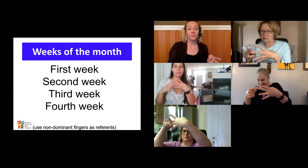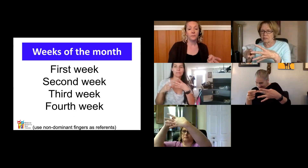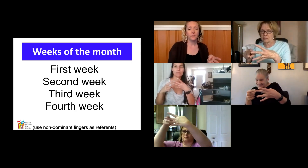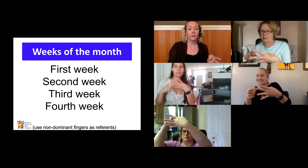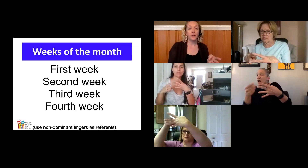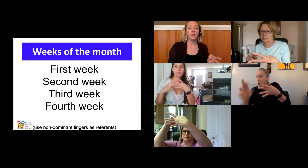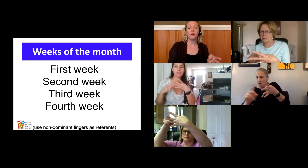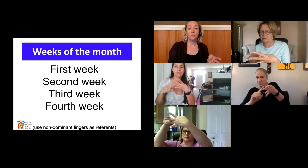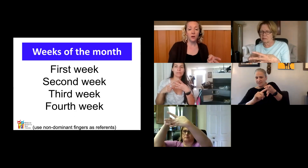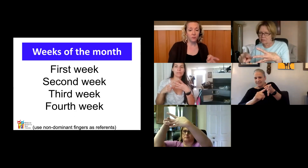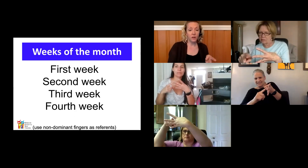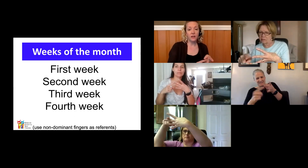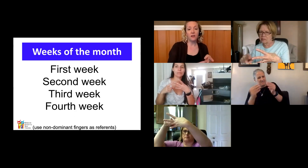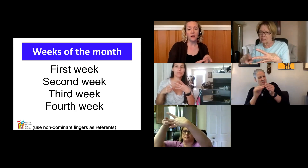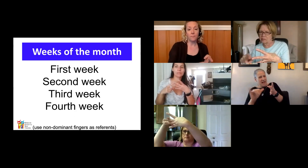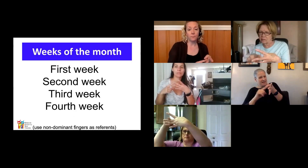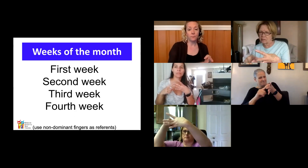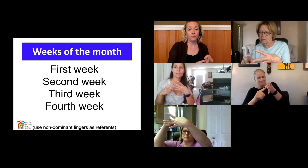Second week of the month, right there. Yep.